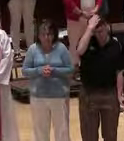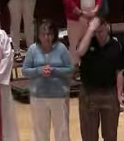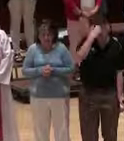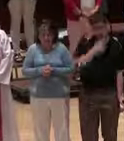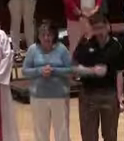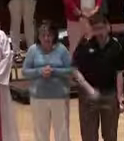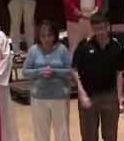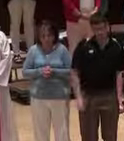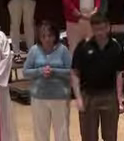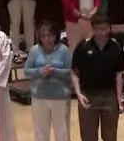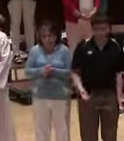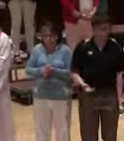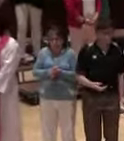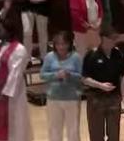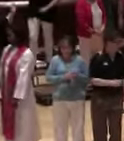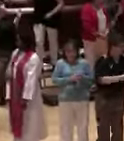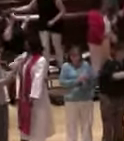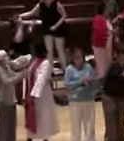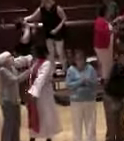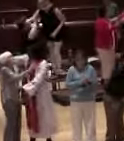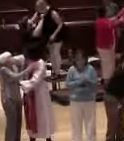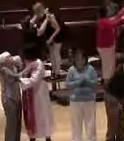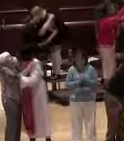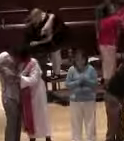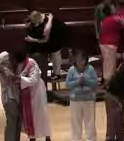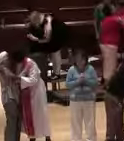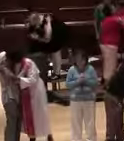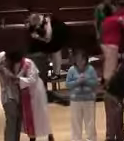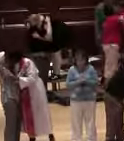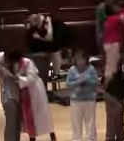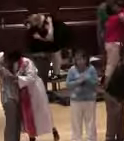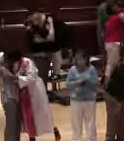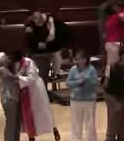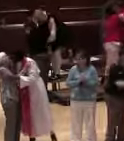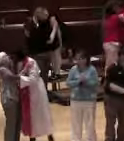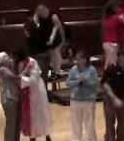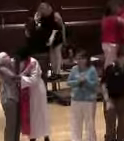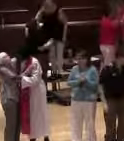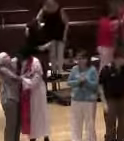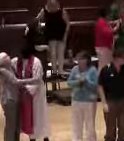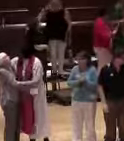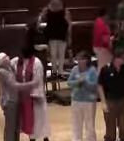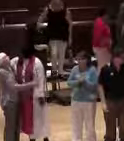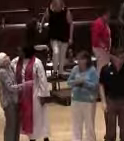much. Let's offer that peace to each other.